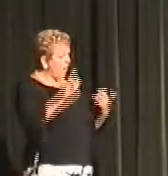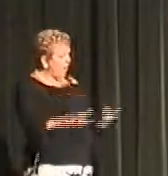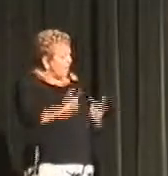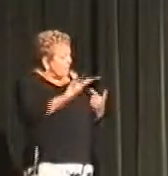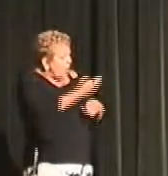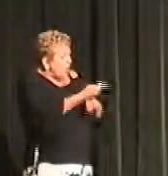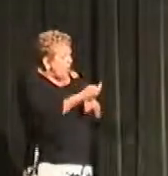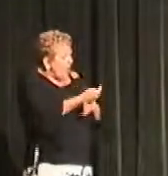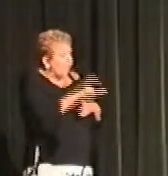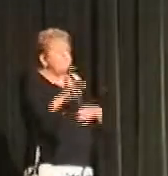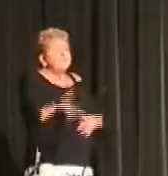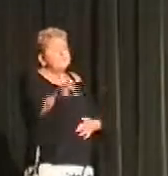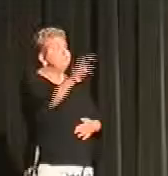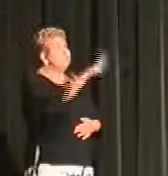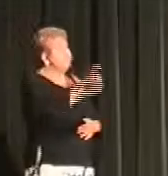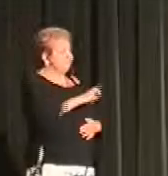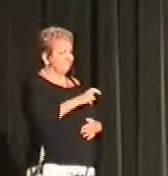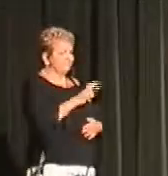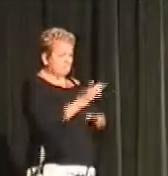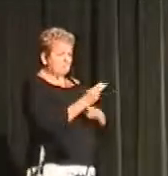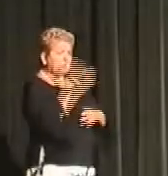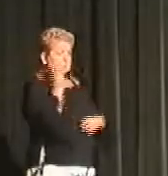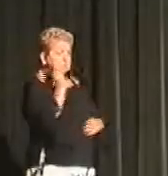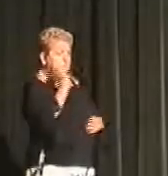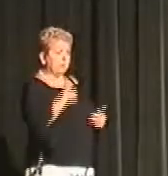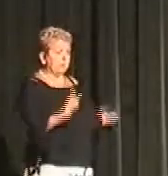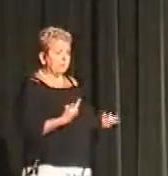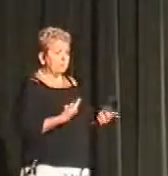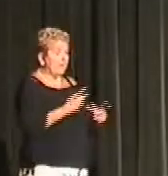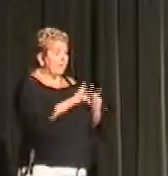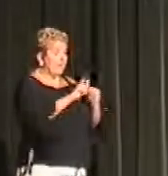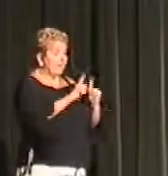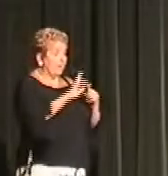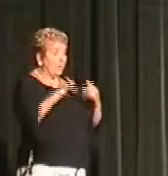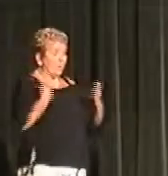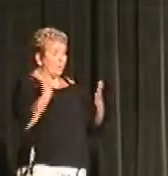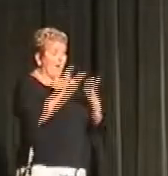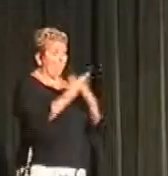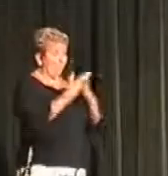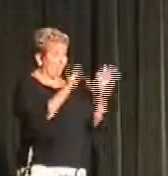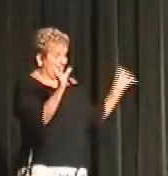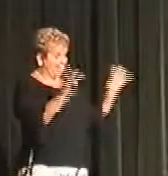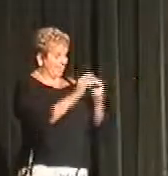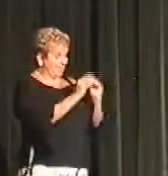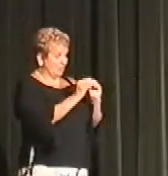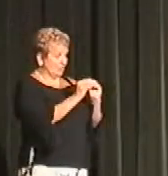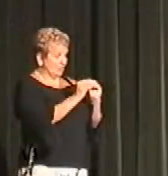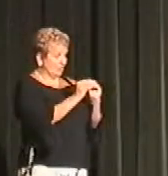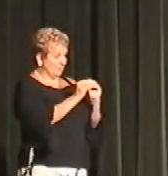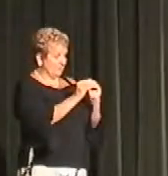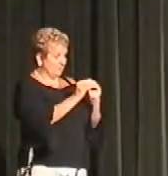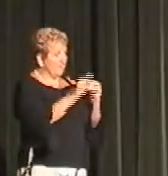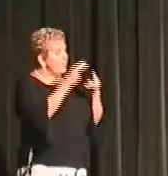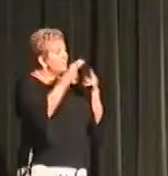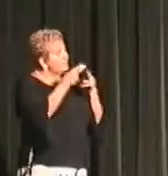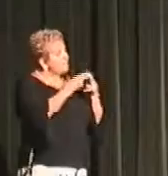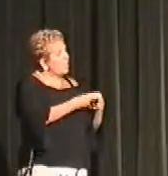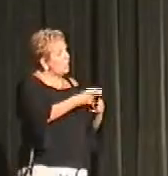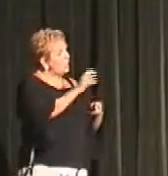I mean, I know hotels. But we pulled up at this convention, we pulled up at the St. Francis Hotel.